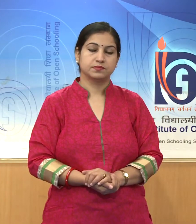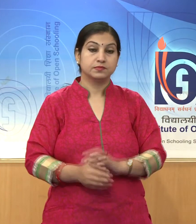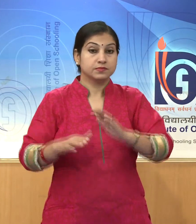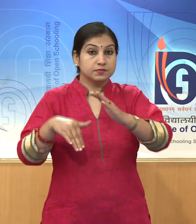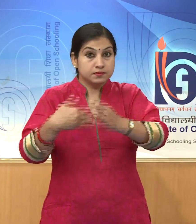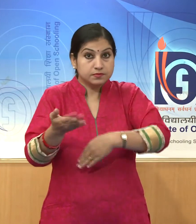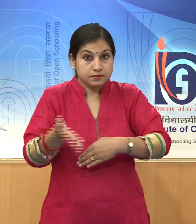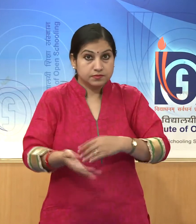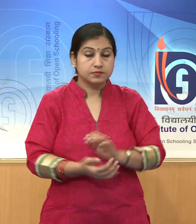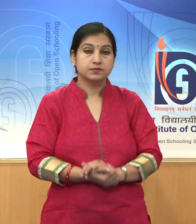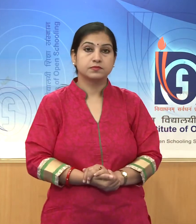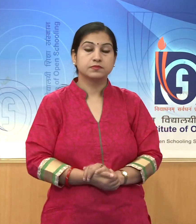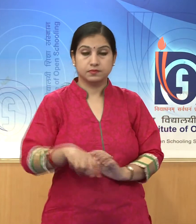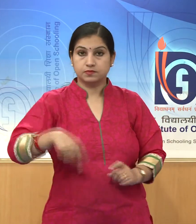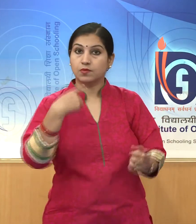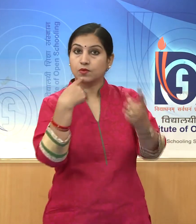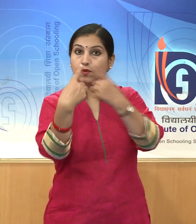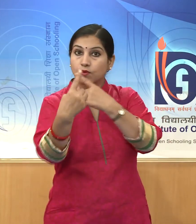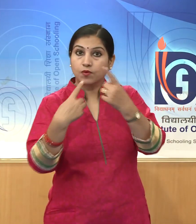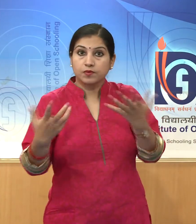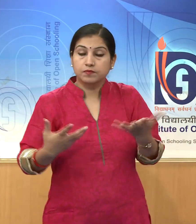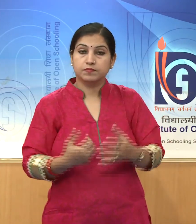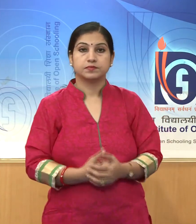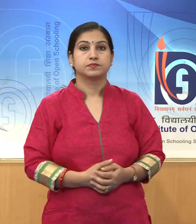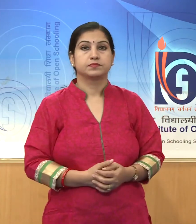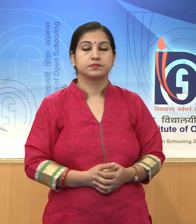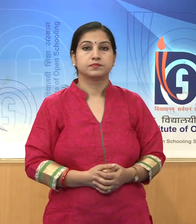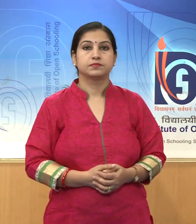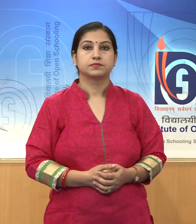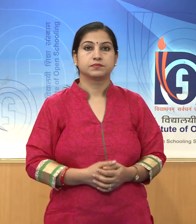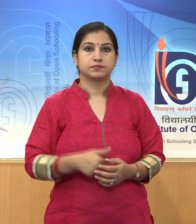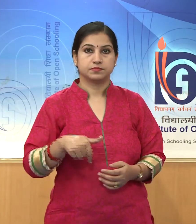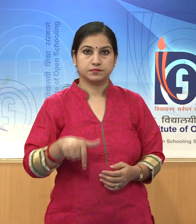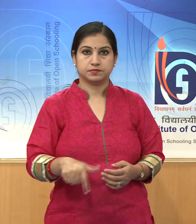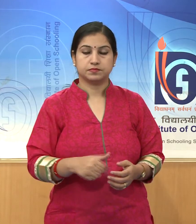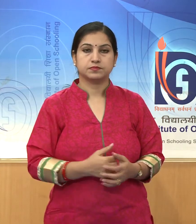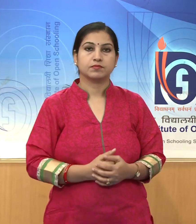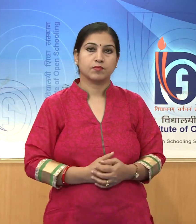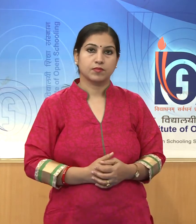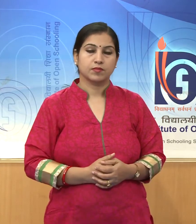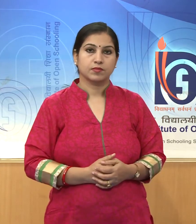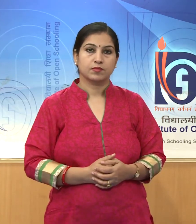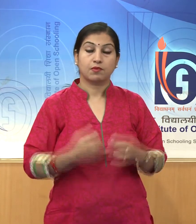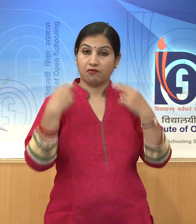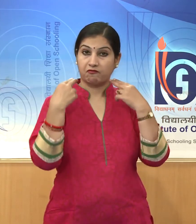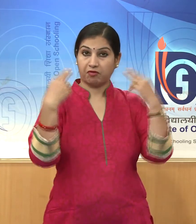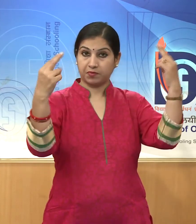After this, we will try to appreciate a famous